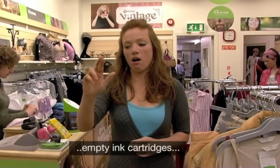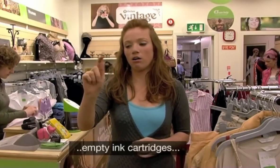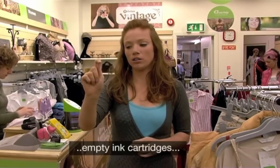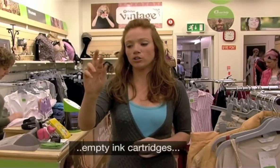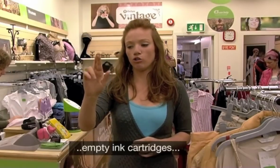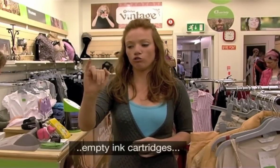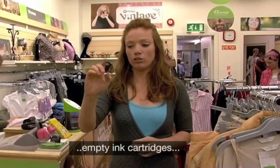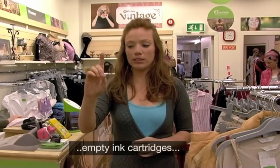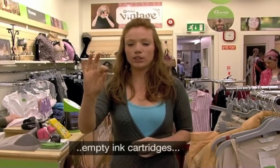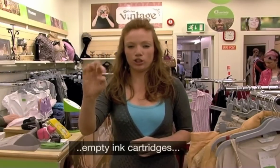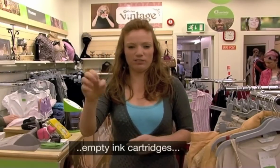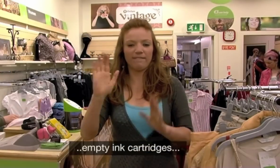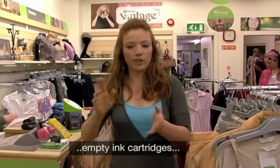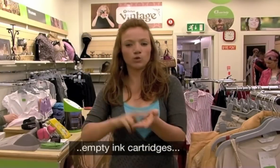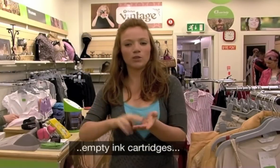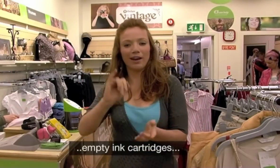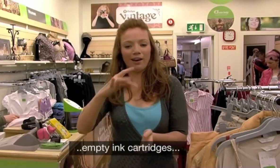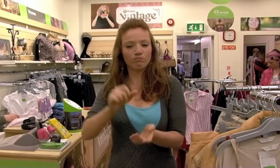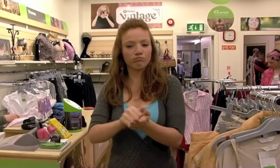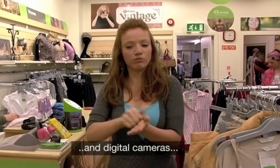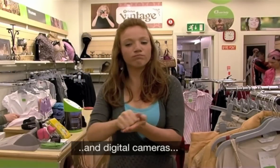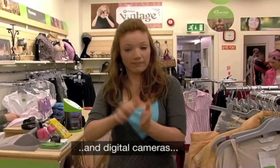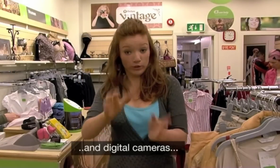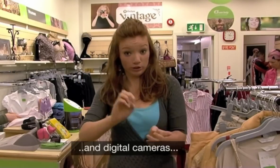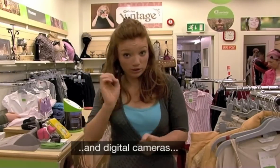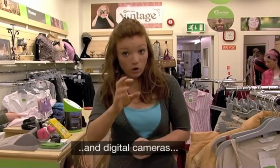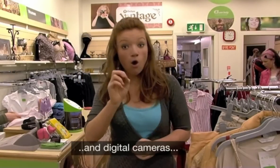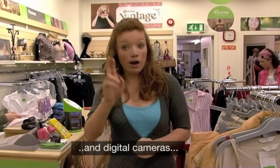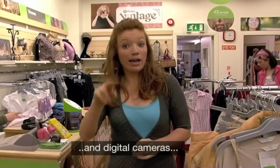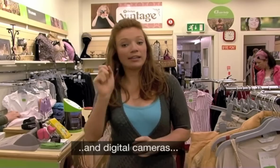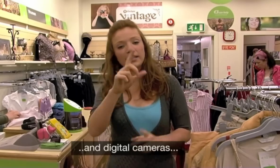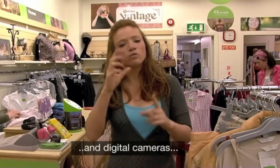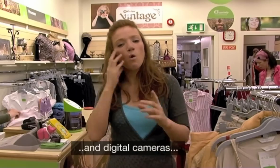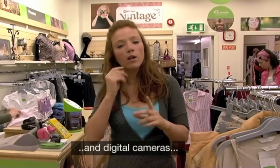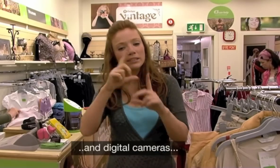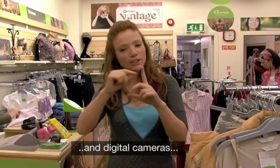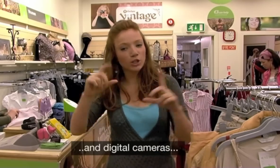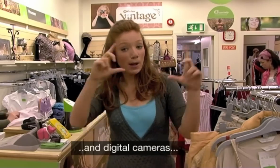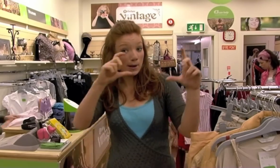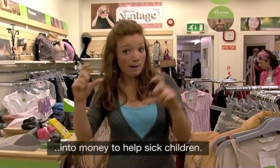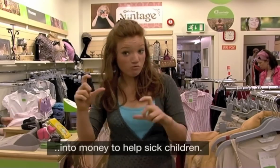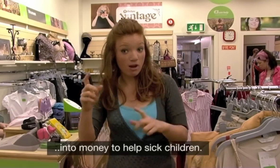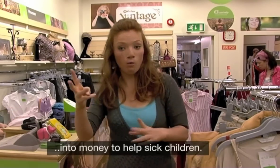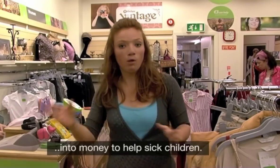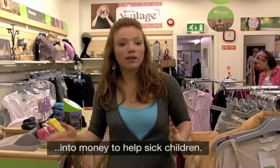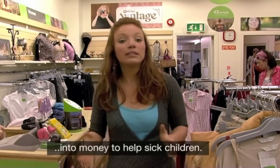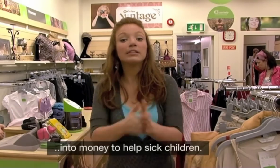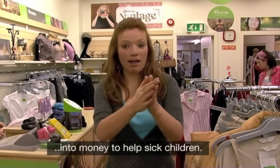empty ink cartridges, and digital cameras into money to help sick